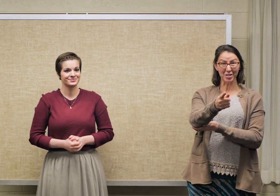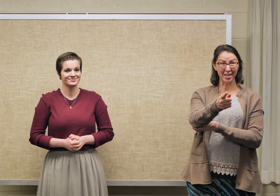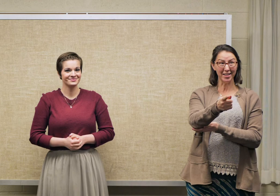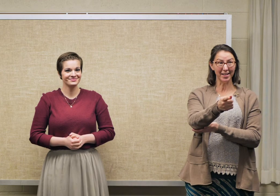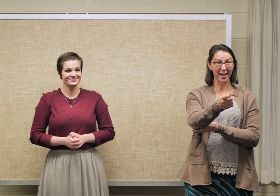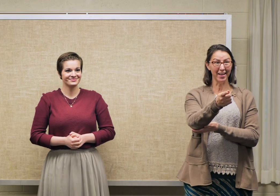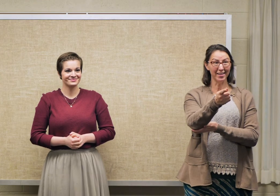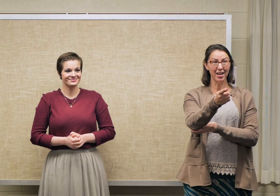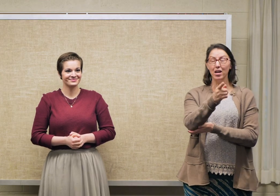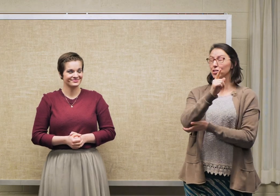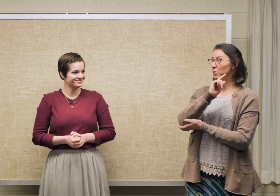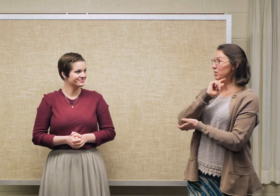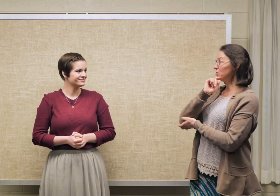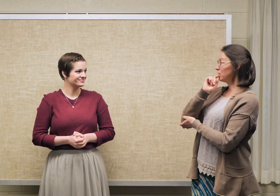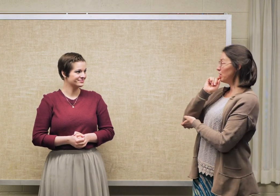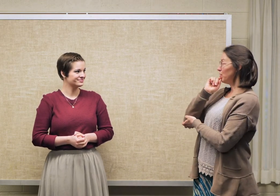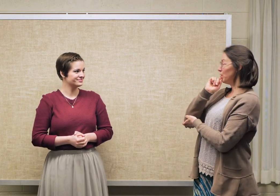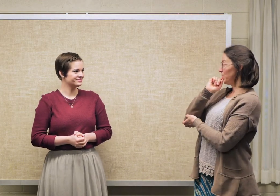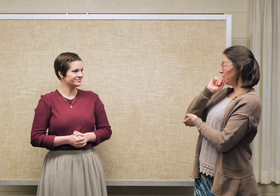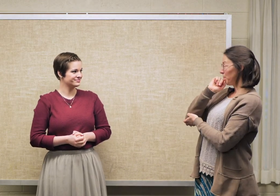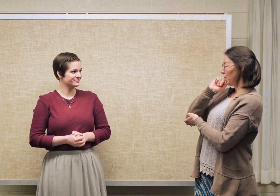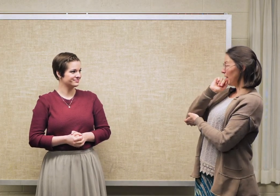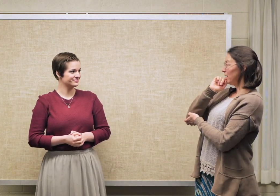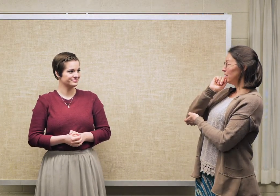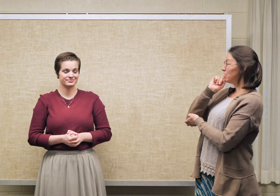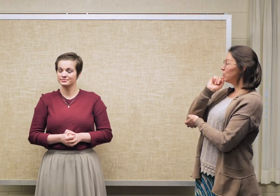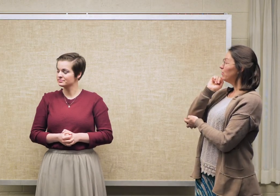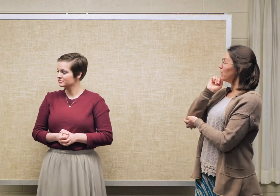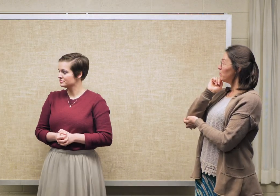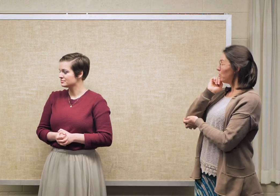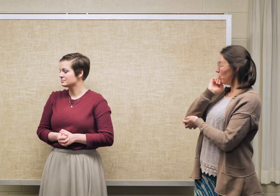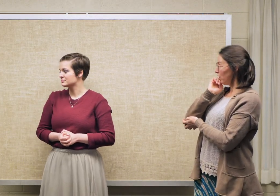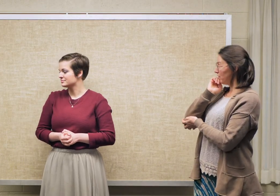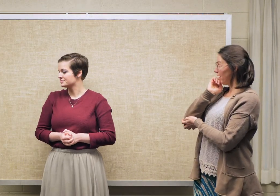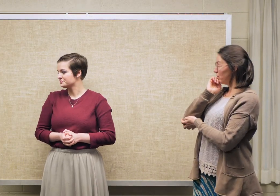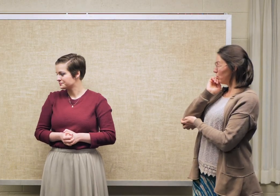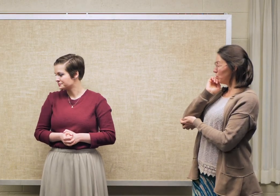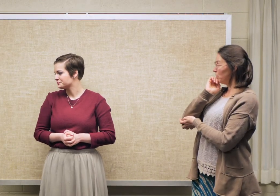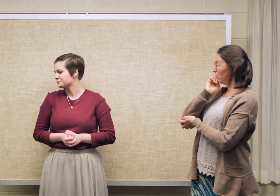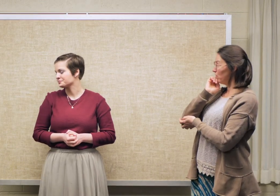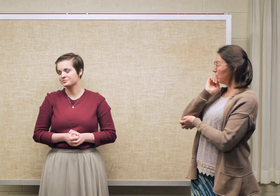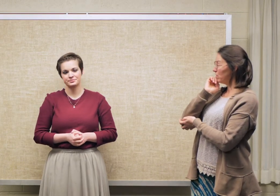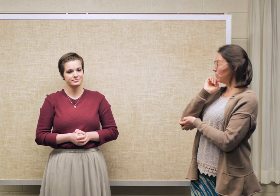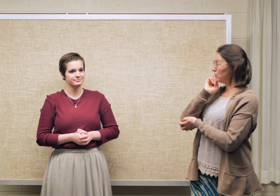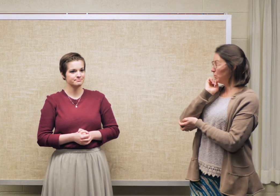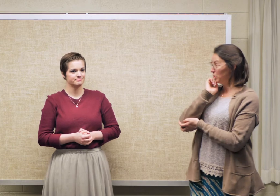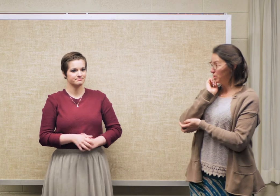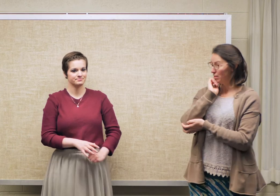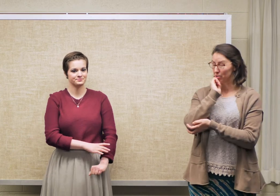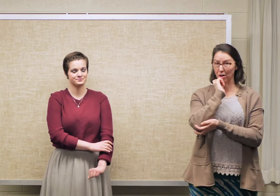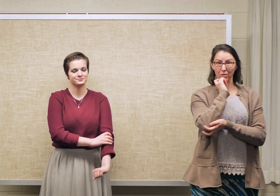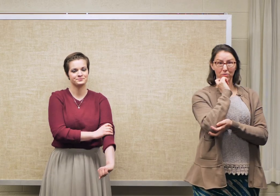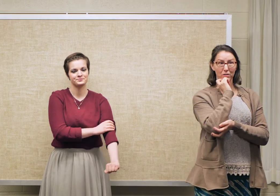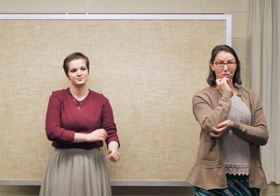sing it again? Do you want to just do... Let's do it from the chorus at search. If you'll give us the first note, please, Sister Goth.